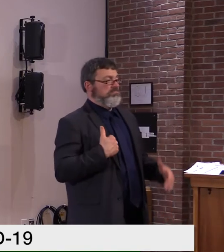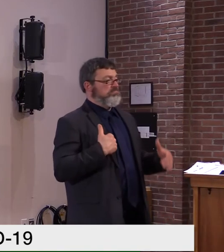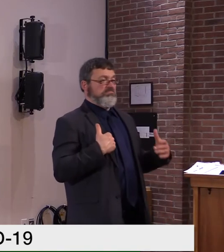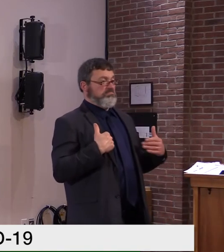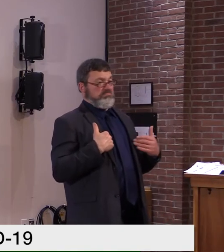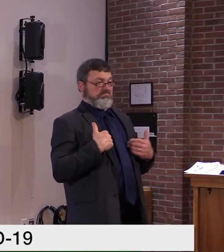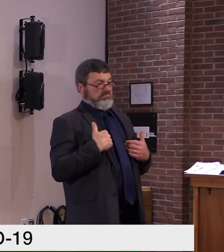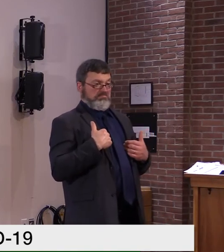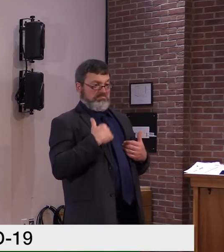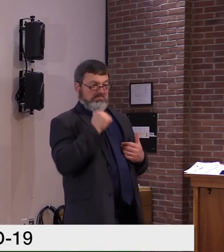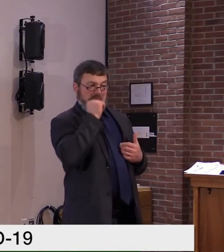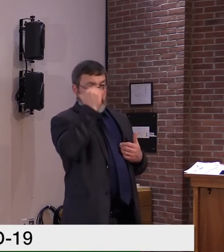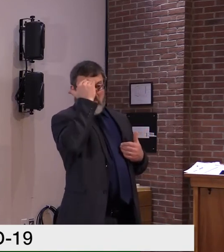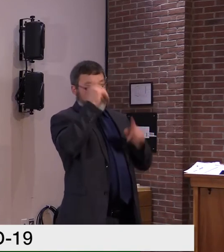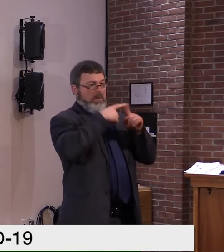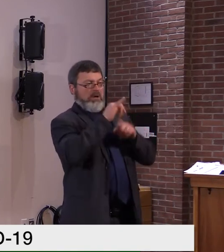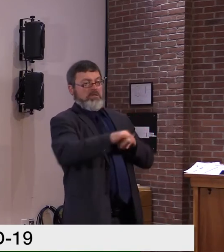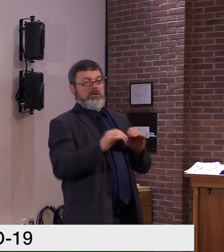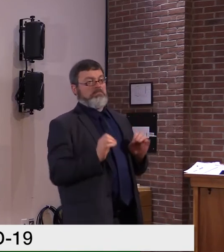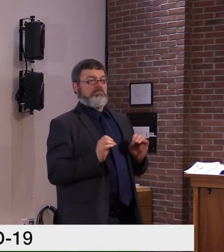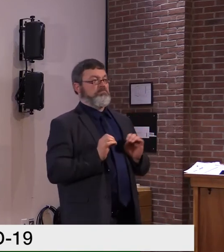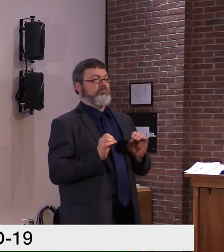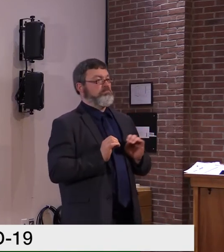Okay, thank you, Secretary. I'll hold off for now.